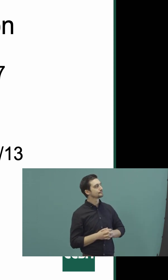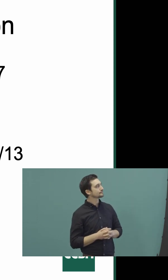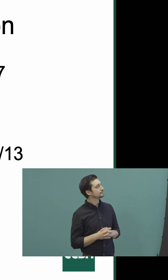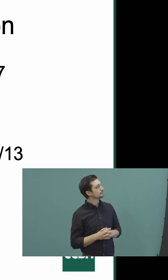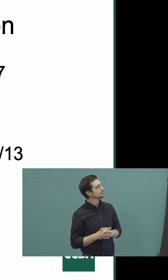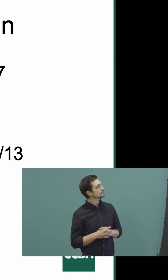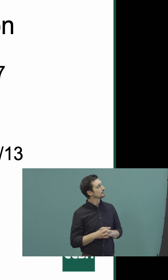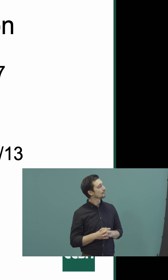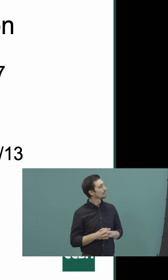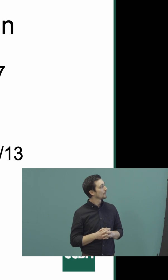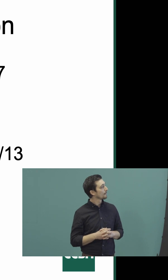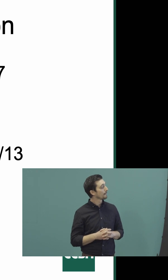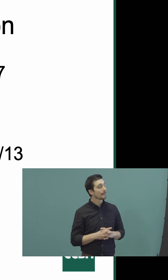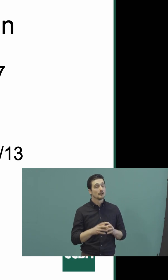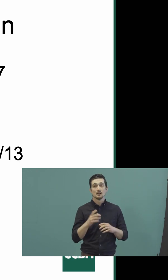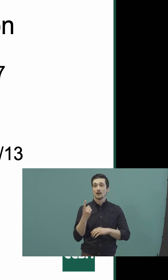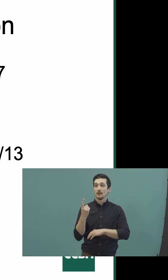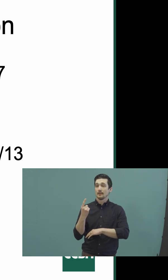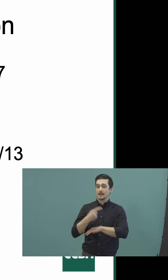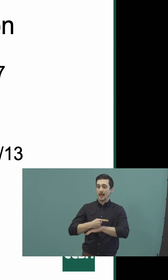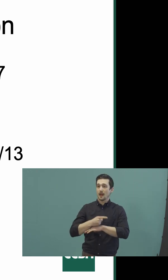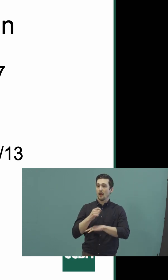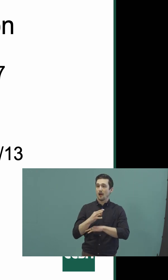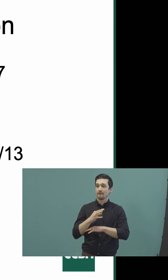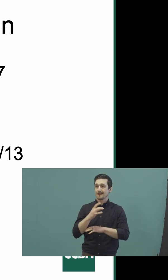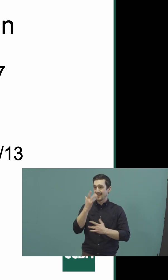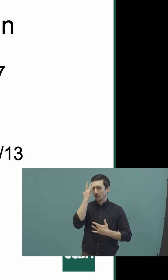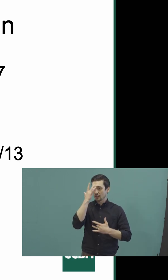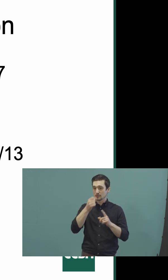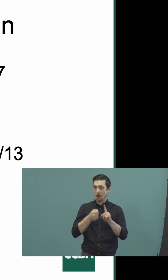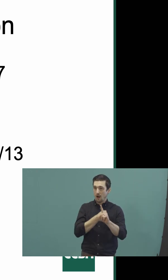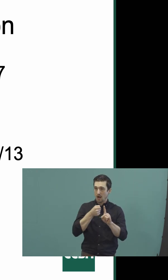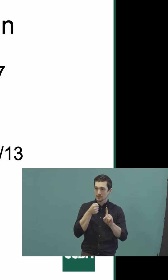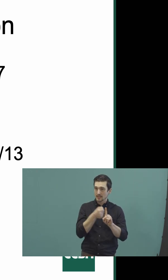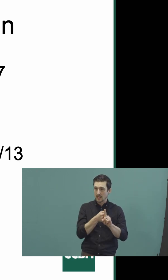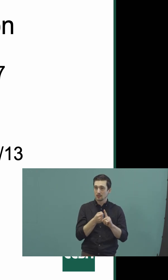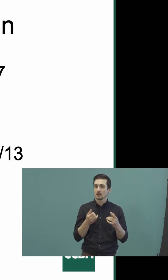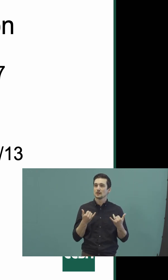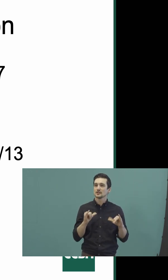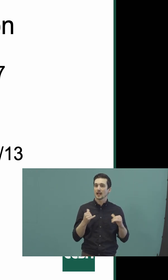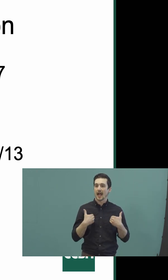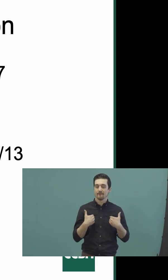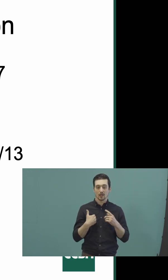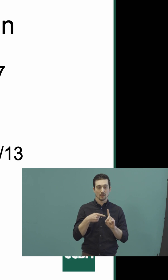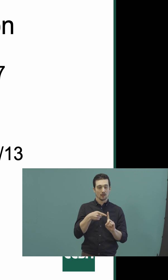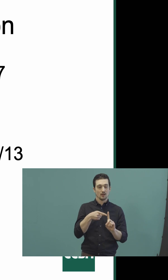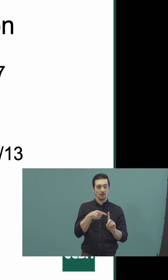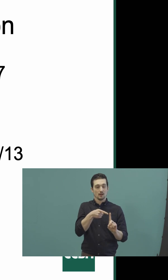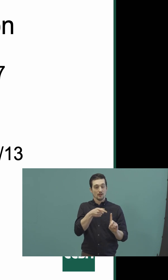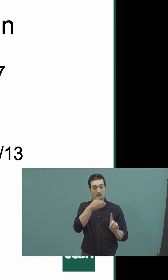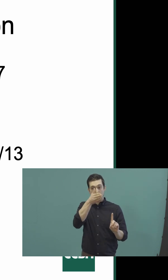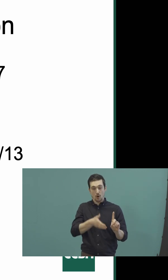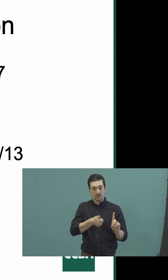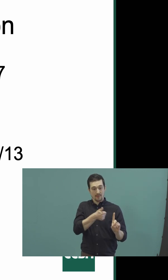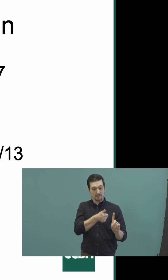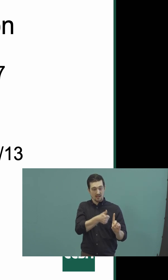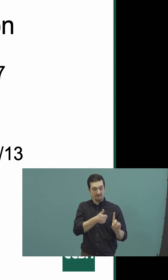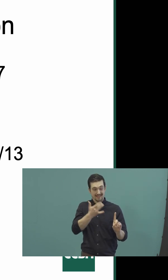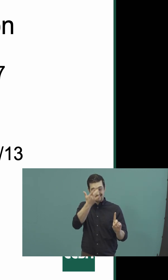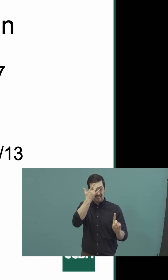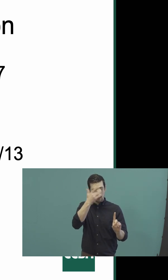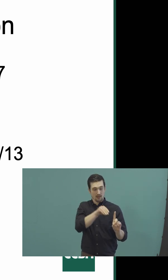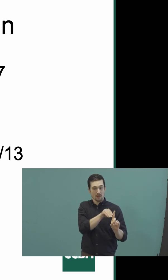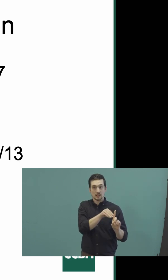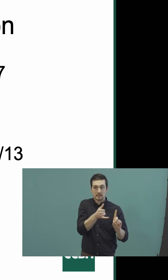The date of illness onset here represents that there is still ongoing transmission in our community. That means